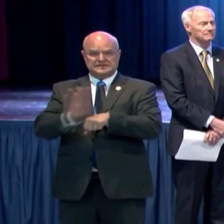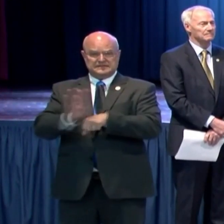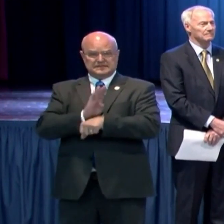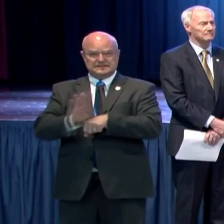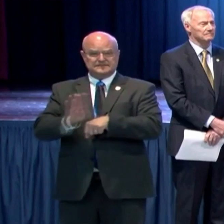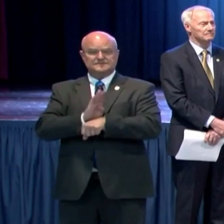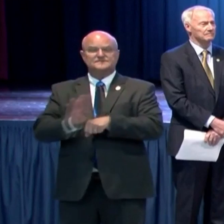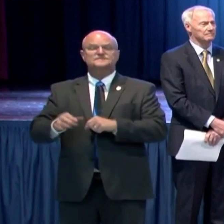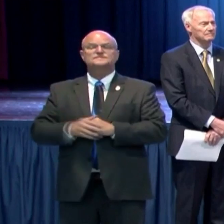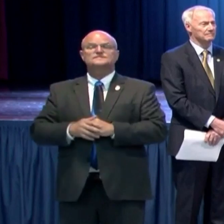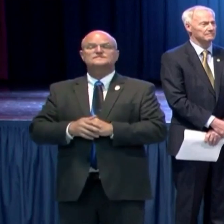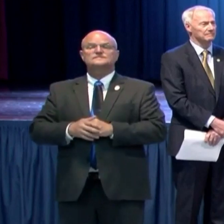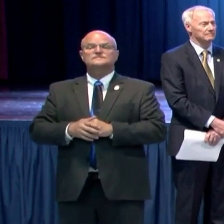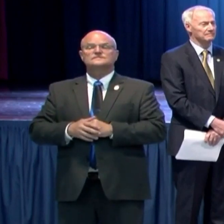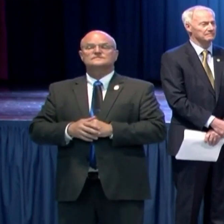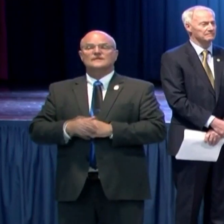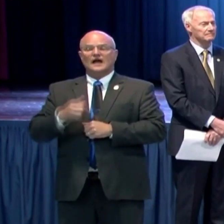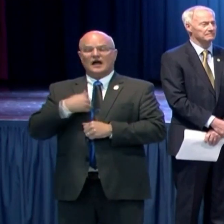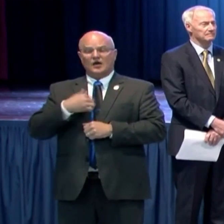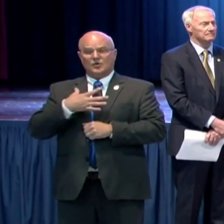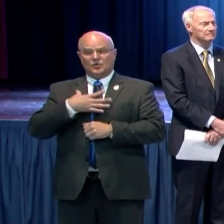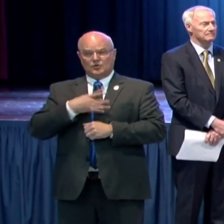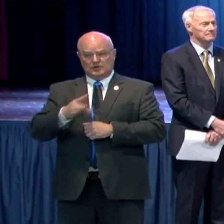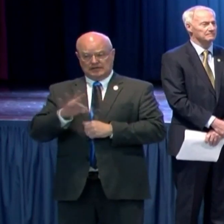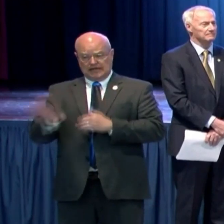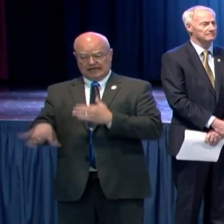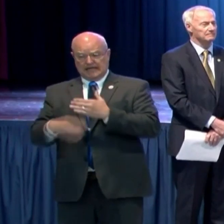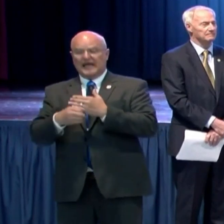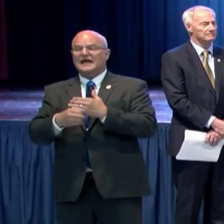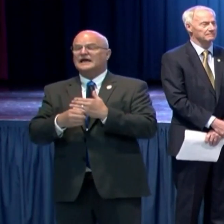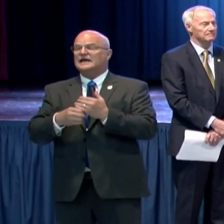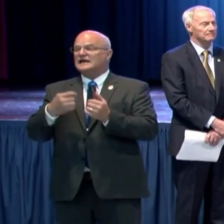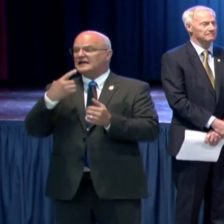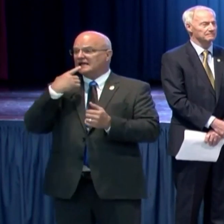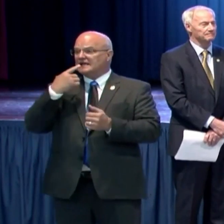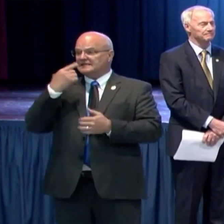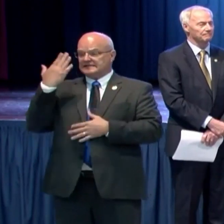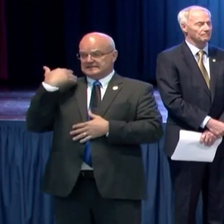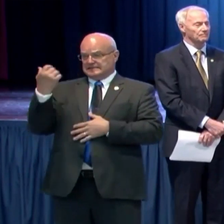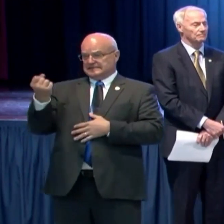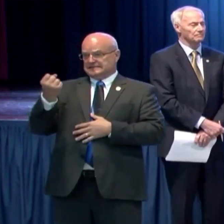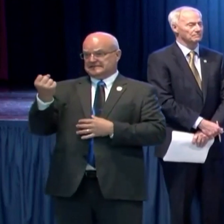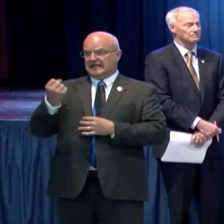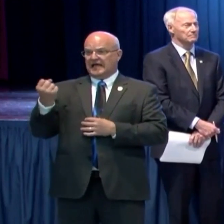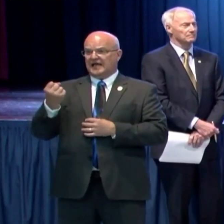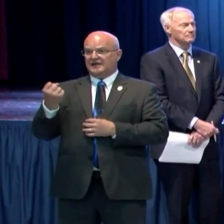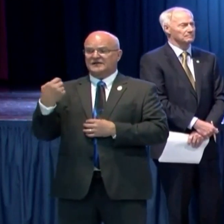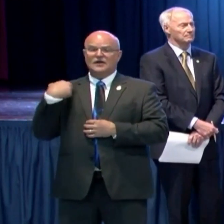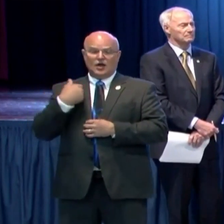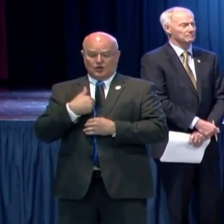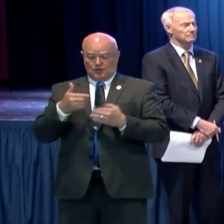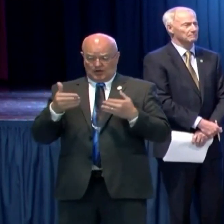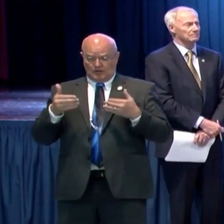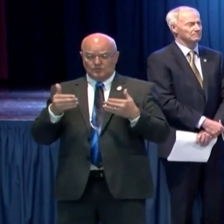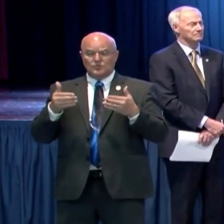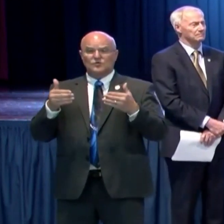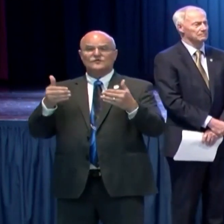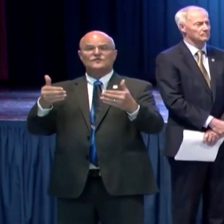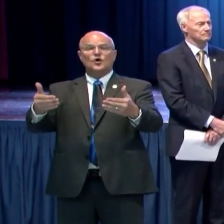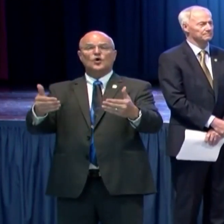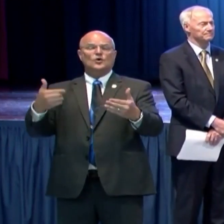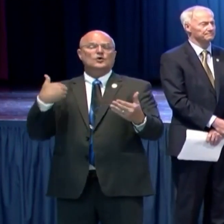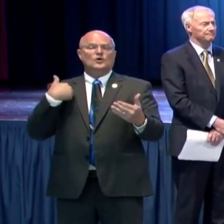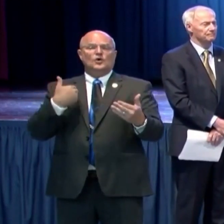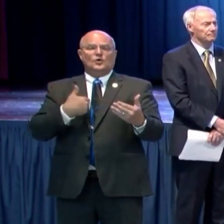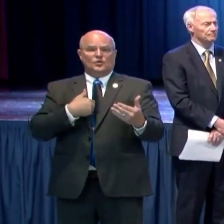business. I would like to add, though, as I mentioned on Saturday, as we move forward,